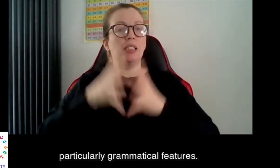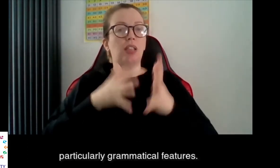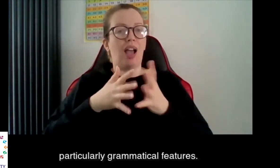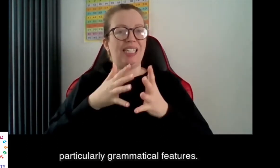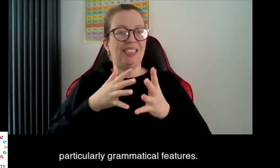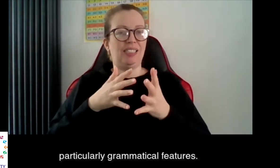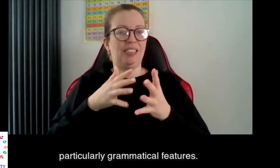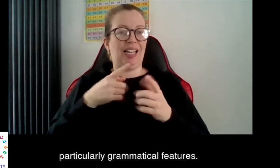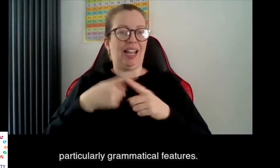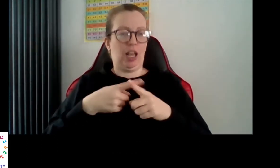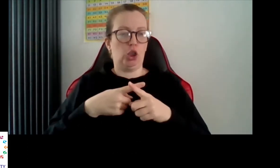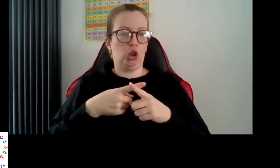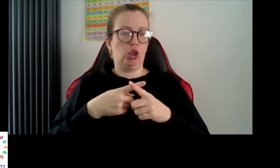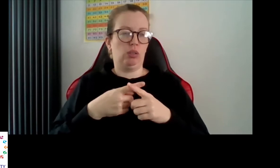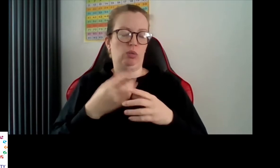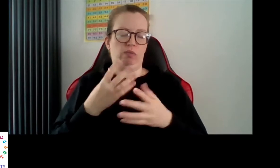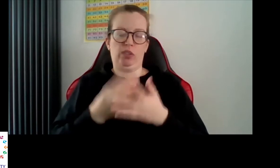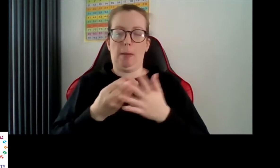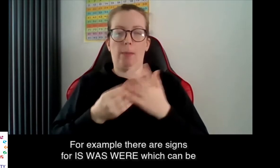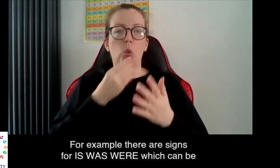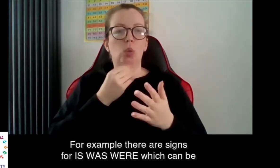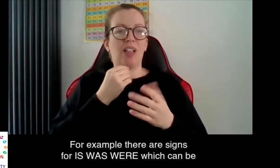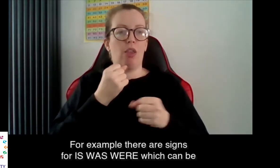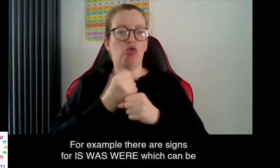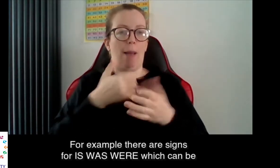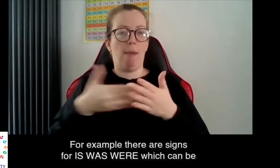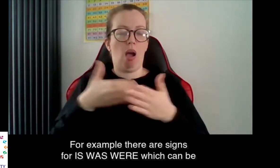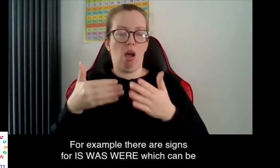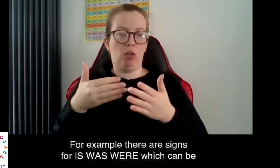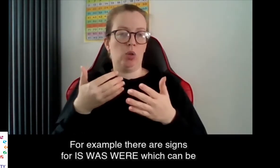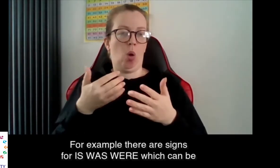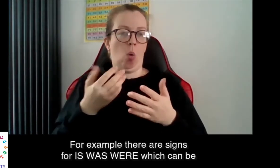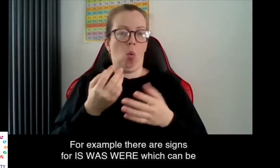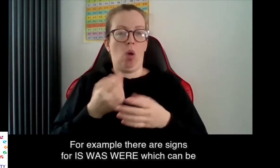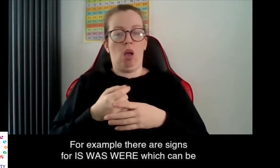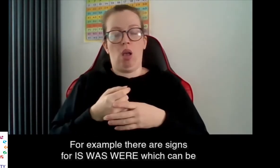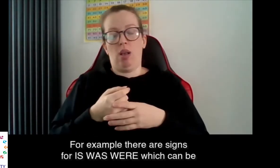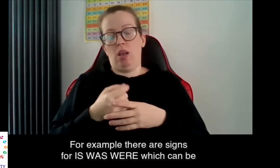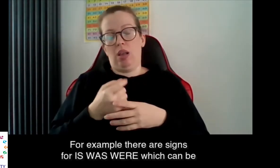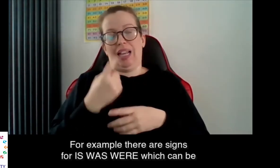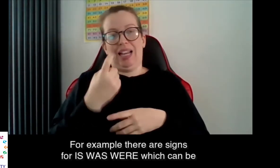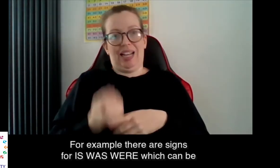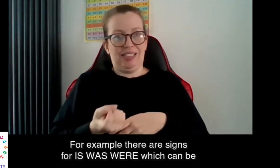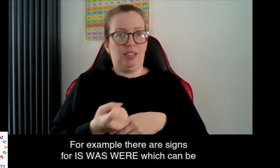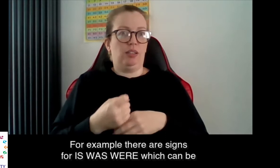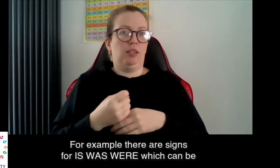particularly grammatical features. For example, there are signs for is, was,